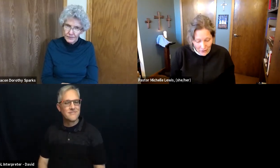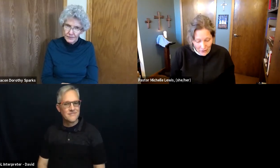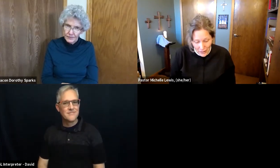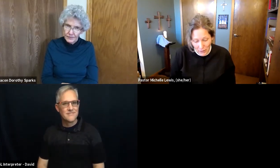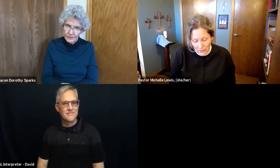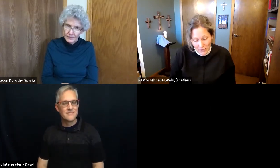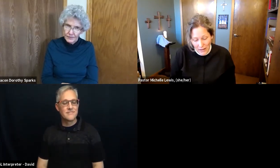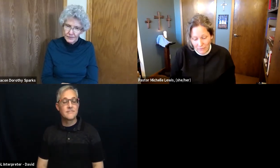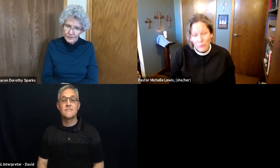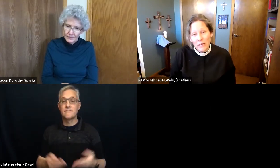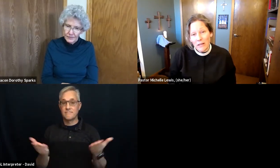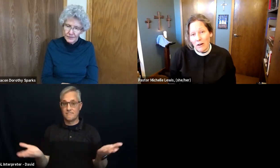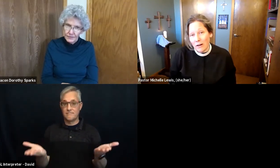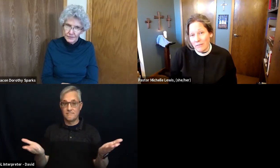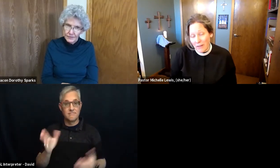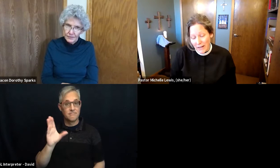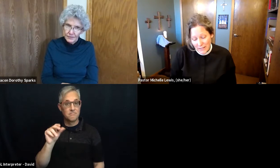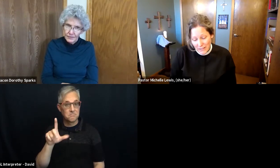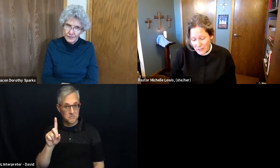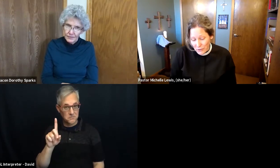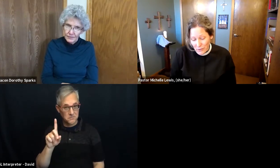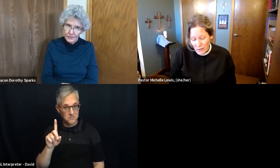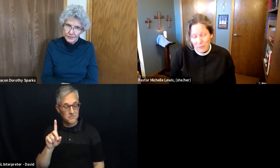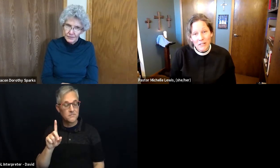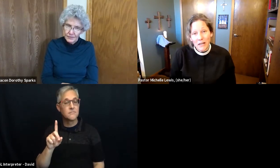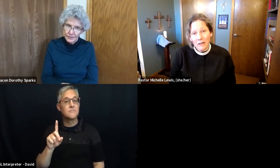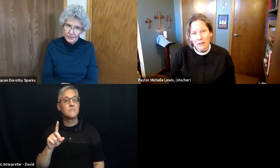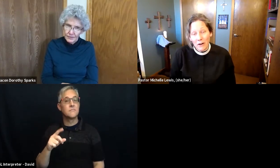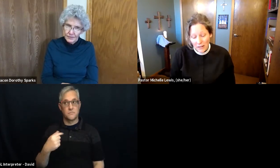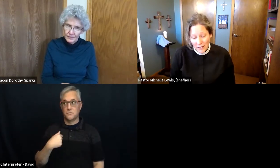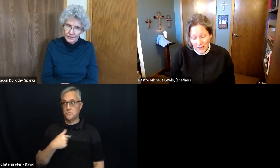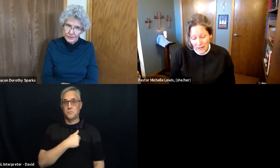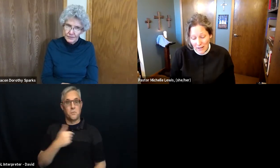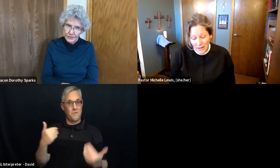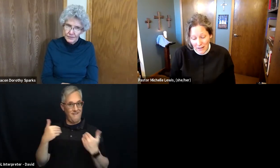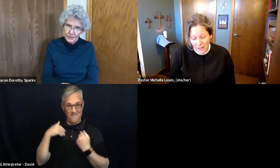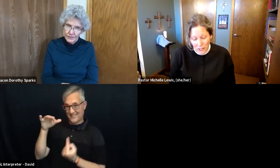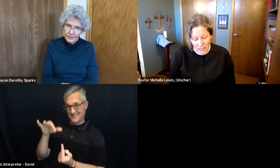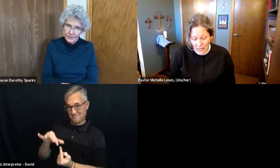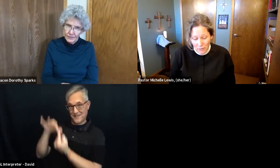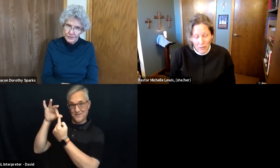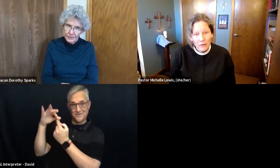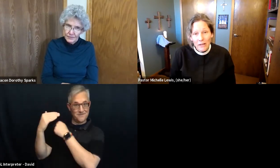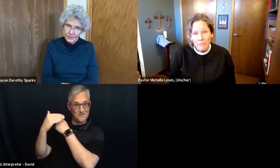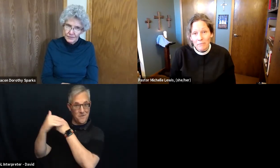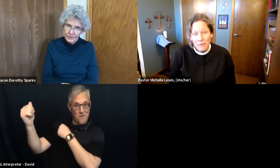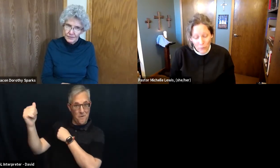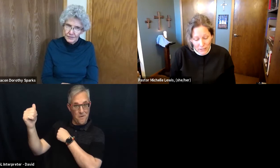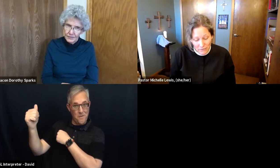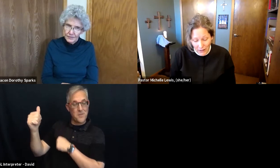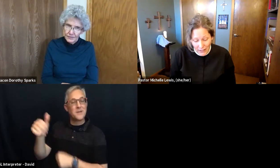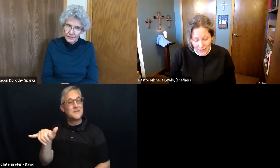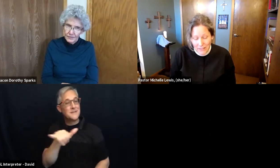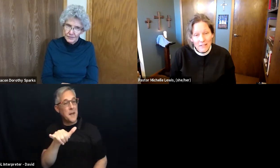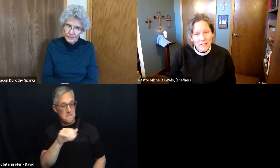And here at Bread of Life, we are invited into a particular calling, just like Mary